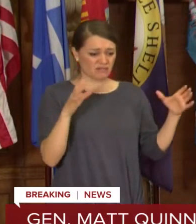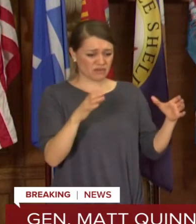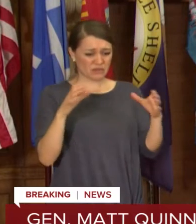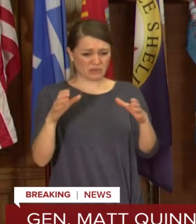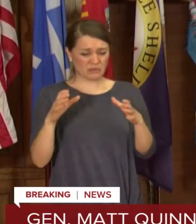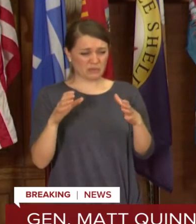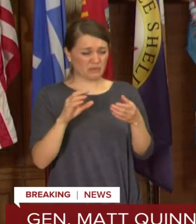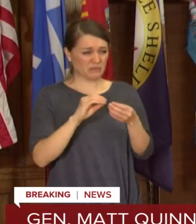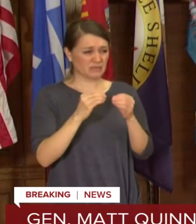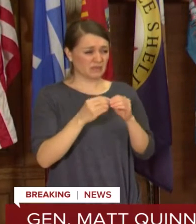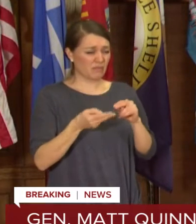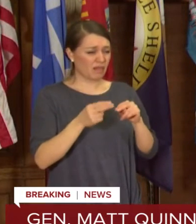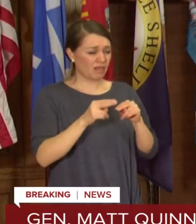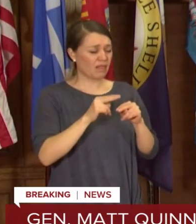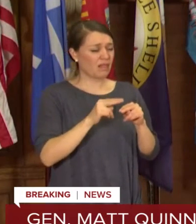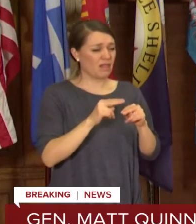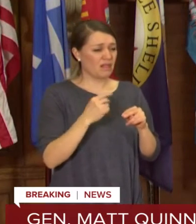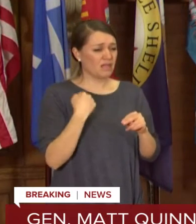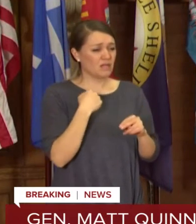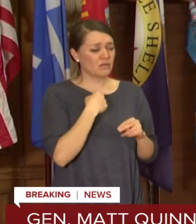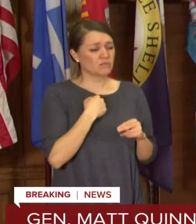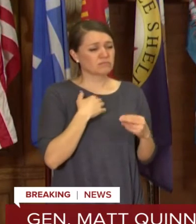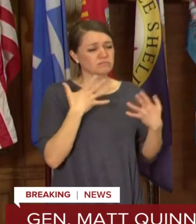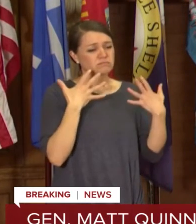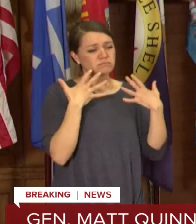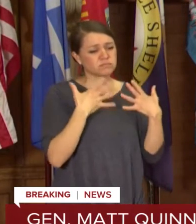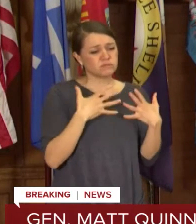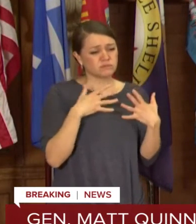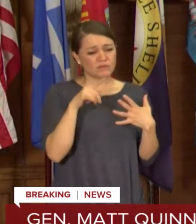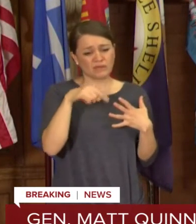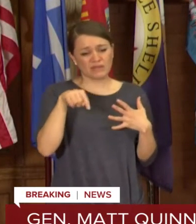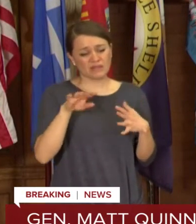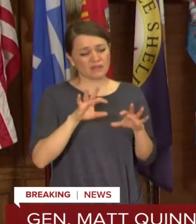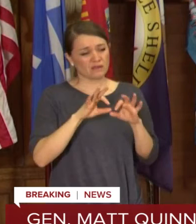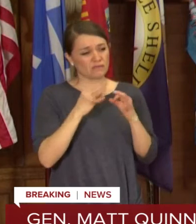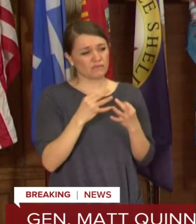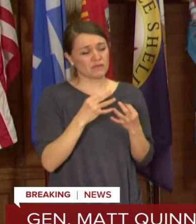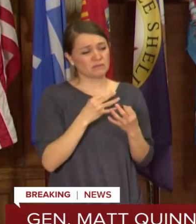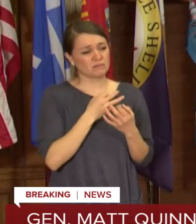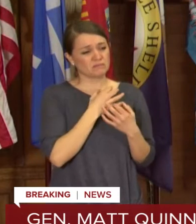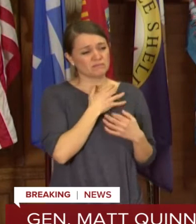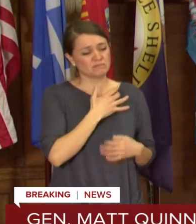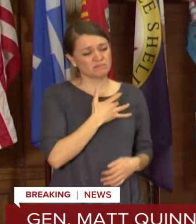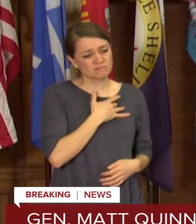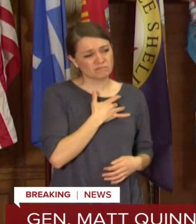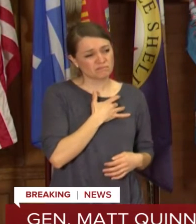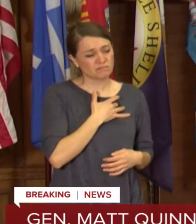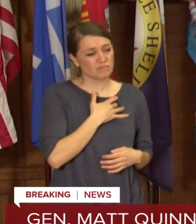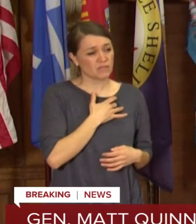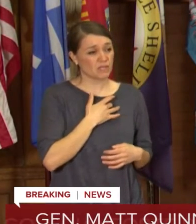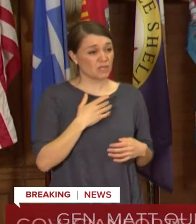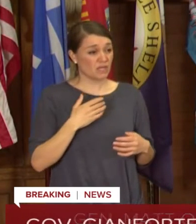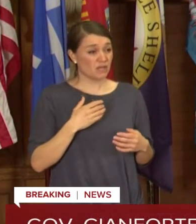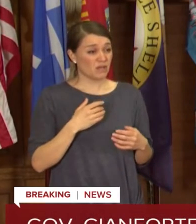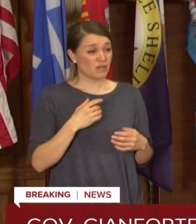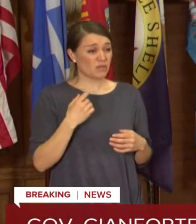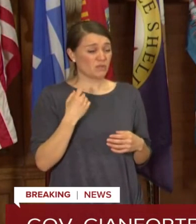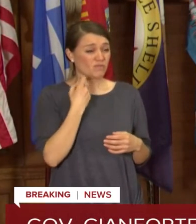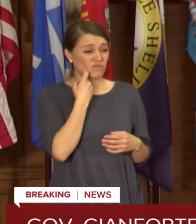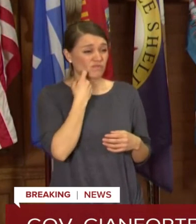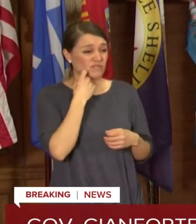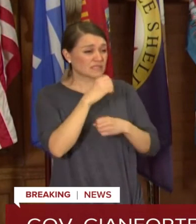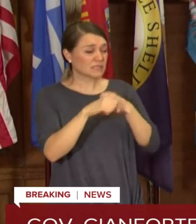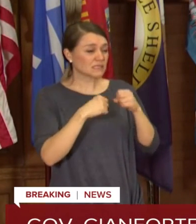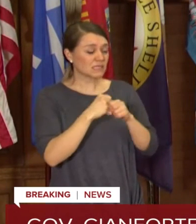numbers, and we grieve for each one and their families. But throughout this past year, Shining Stars have continued